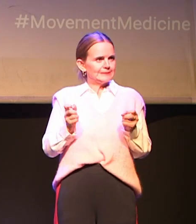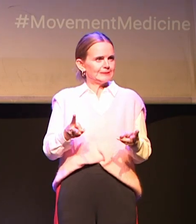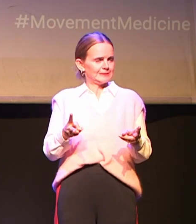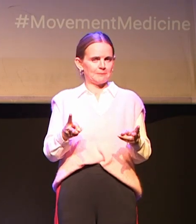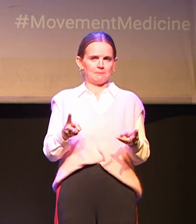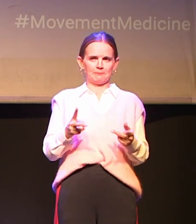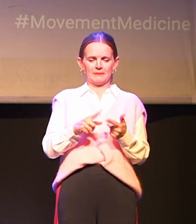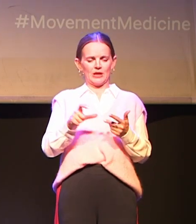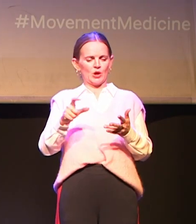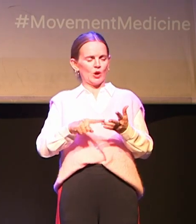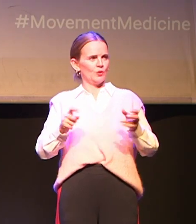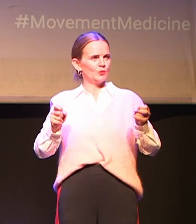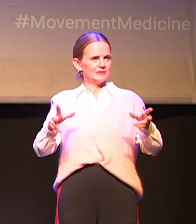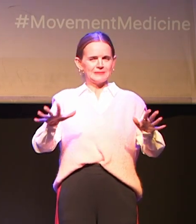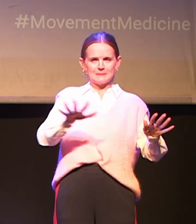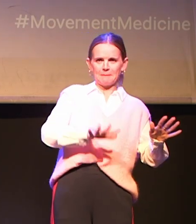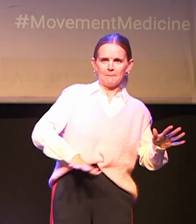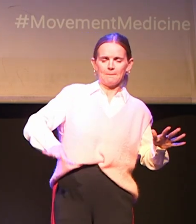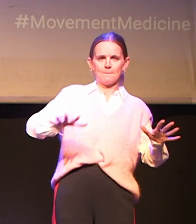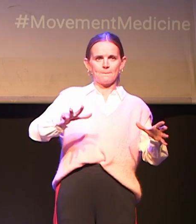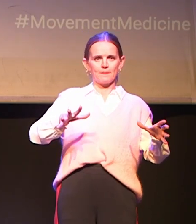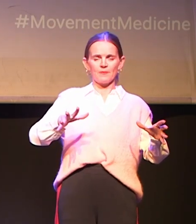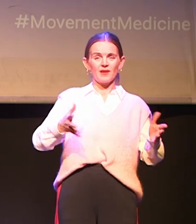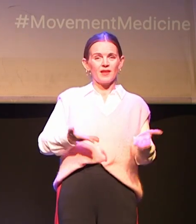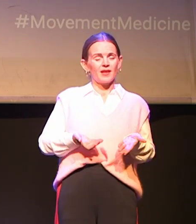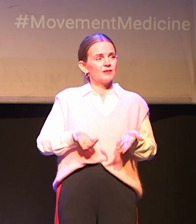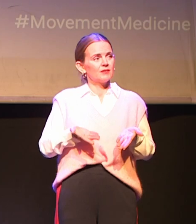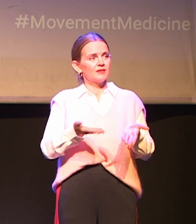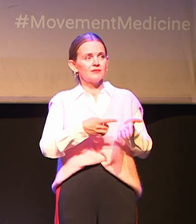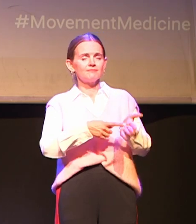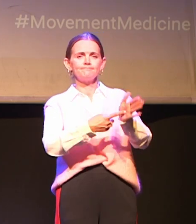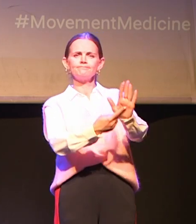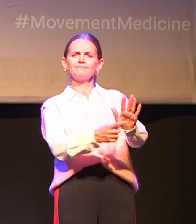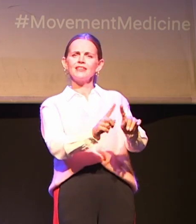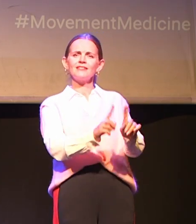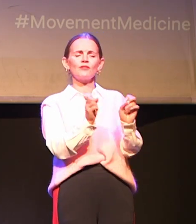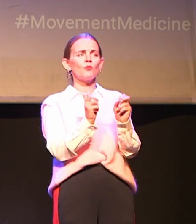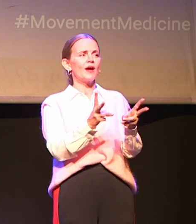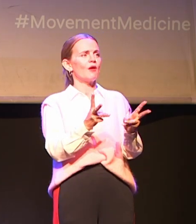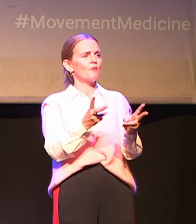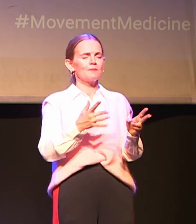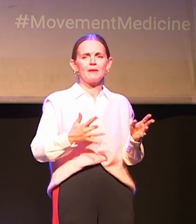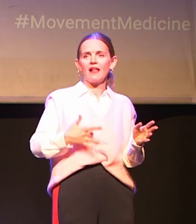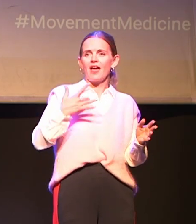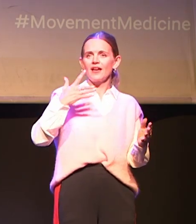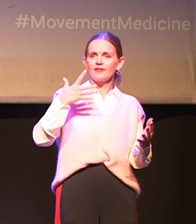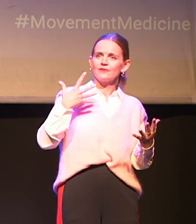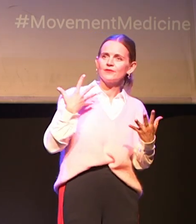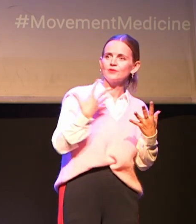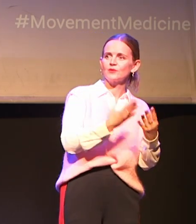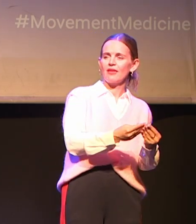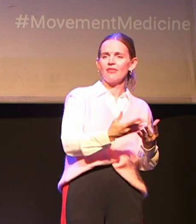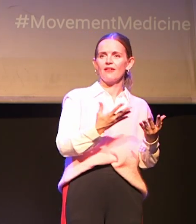like presenting an alternative way of being alive and together and making decisions together, and we shorthand